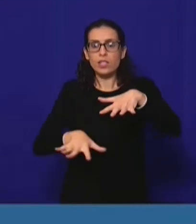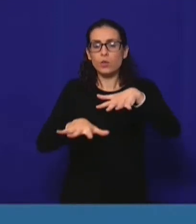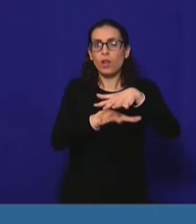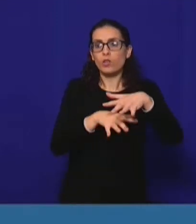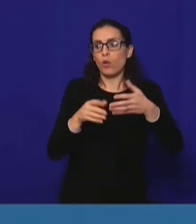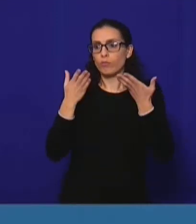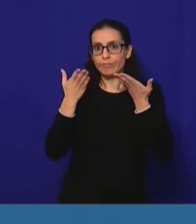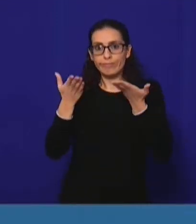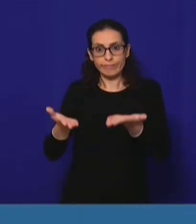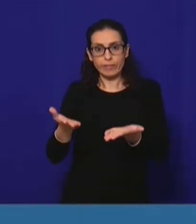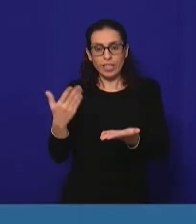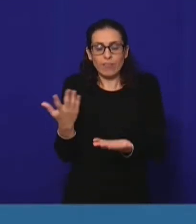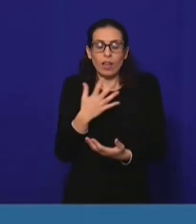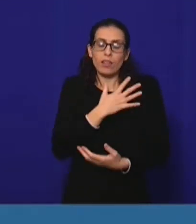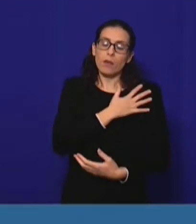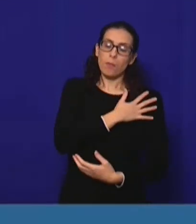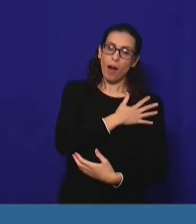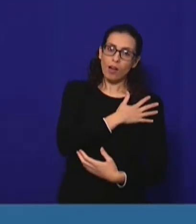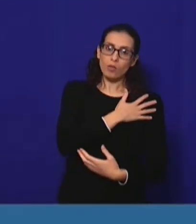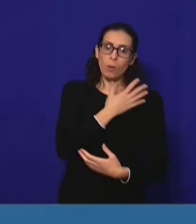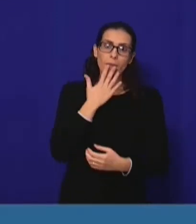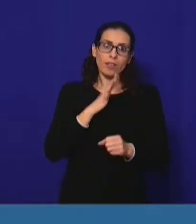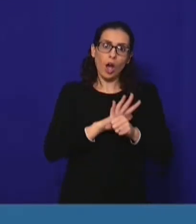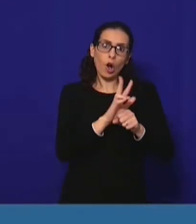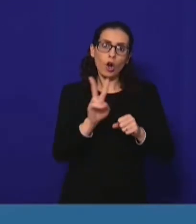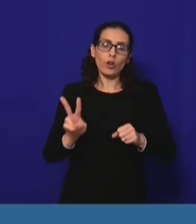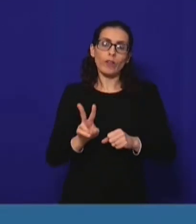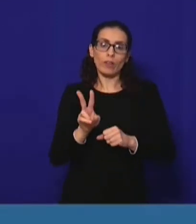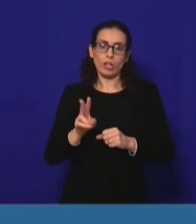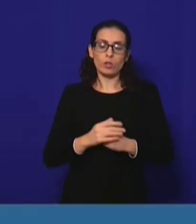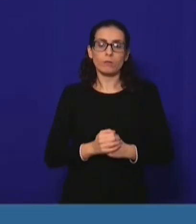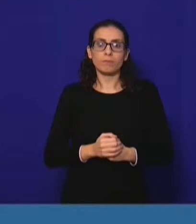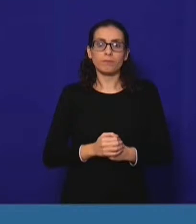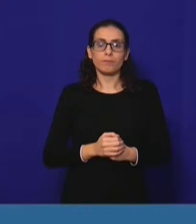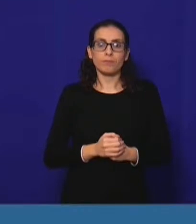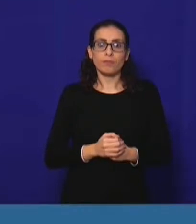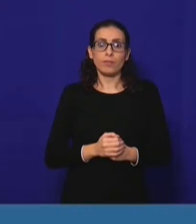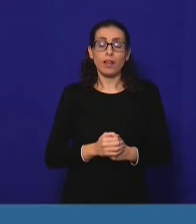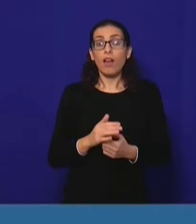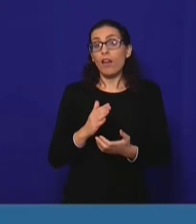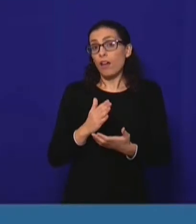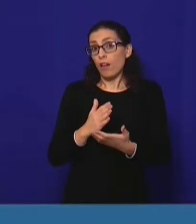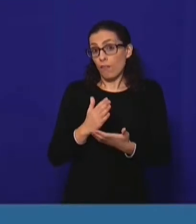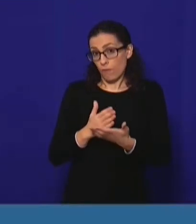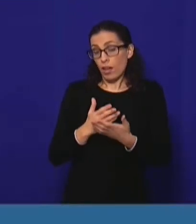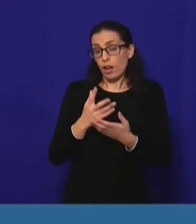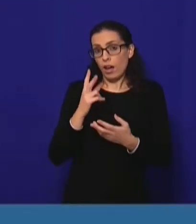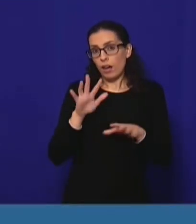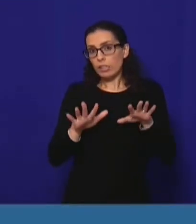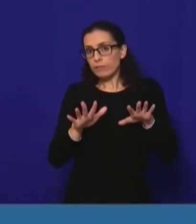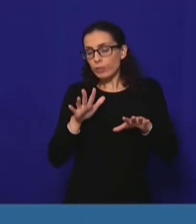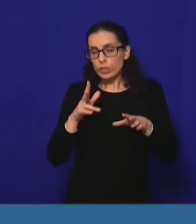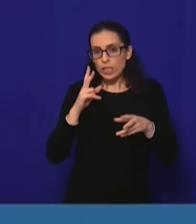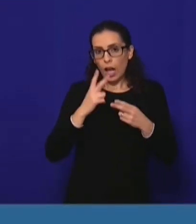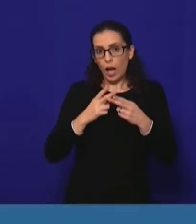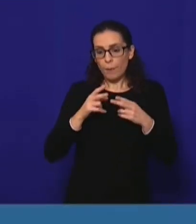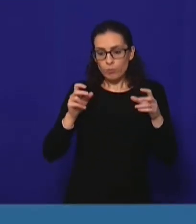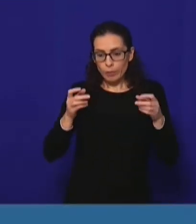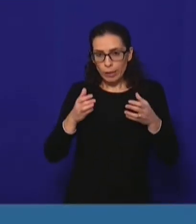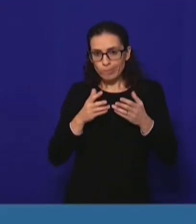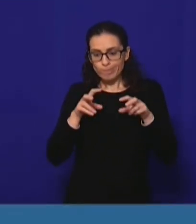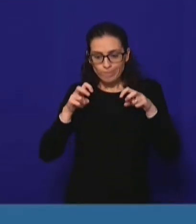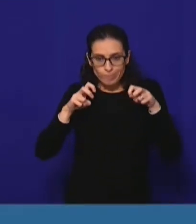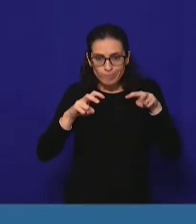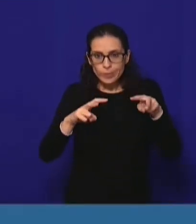ibatu bil-COVID. Nifhem li anka saru xi studji li jista' jkun dan il-vaccine hesitancy li tiġri kullimkien,